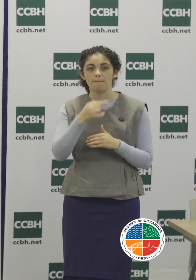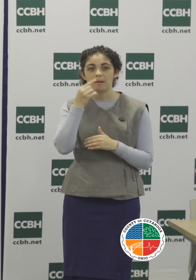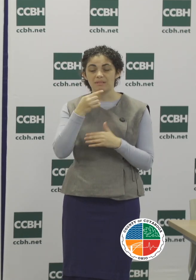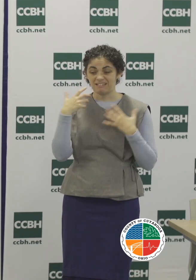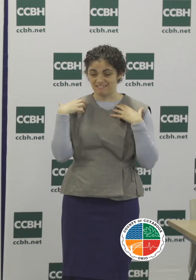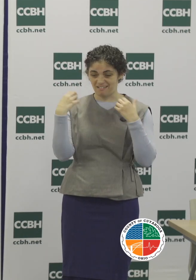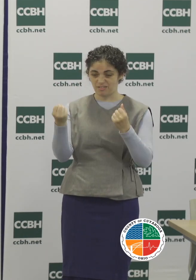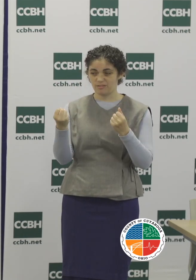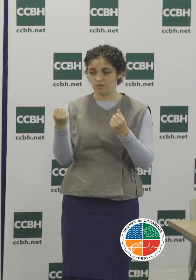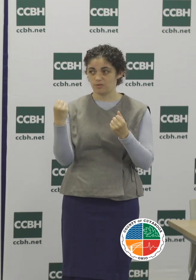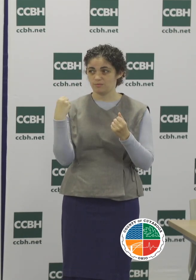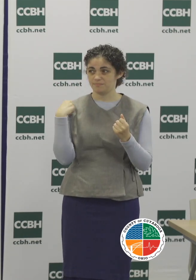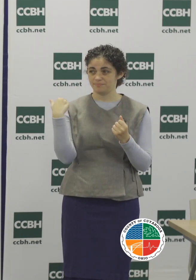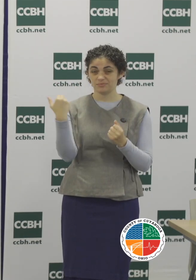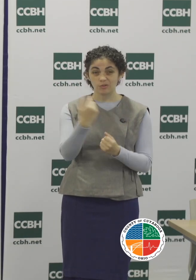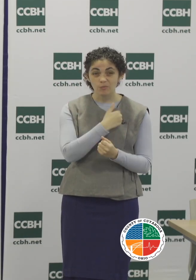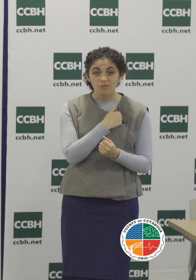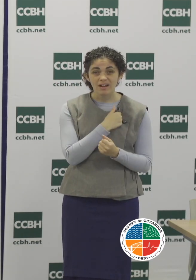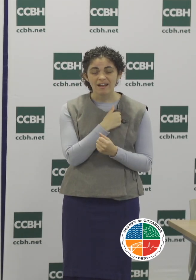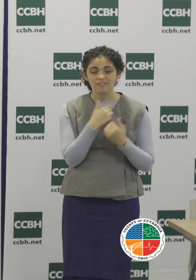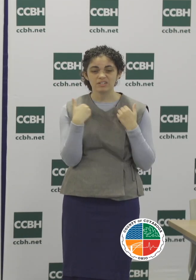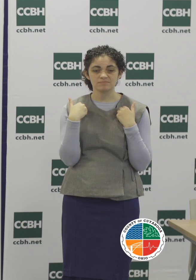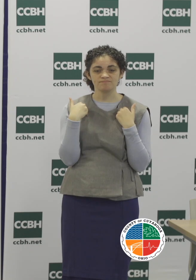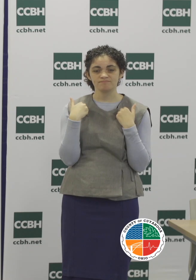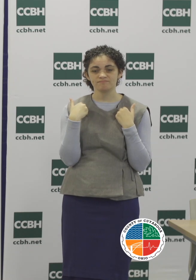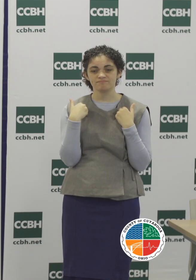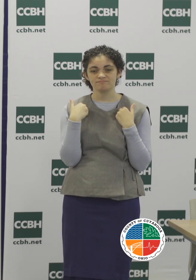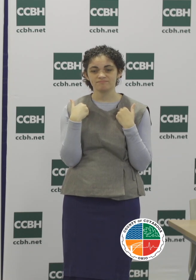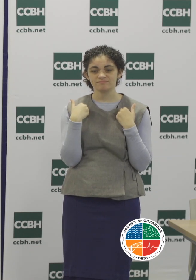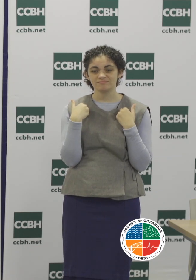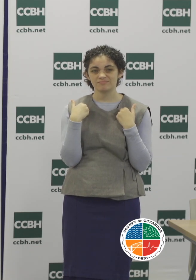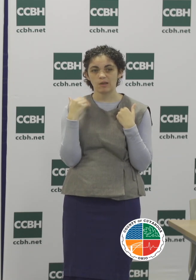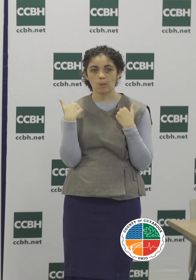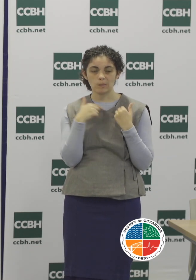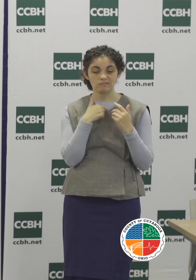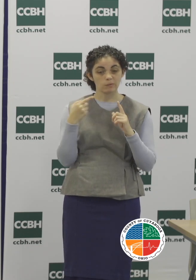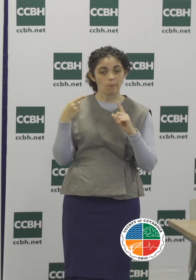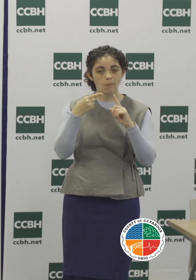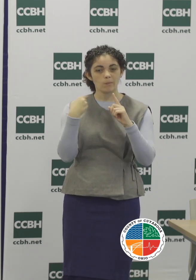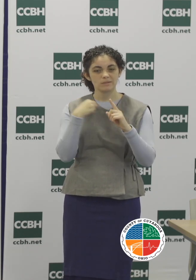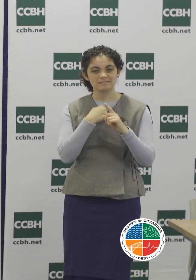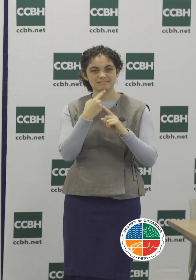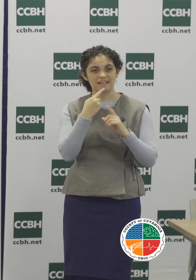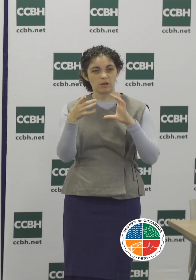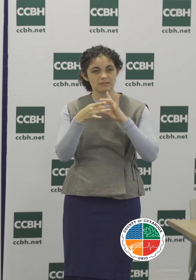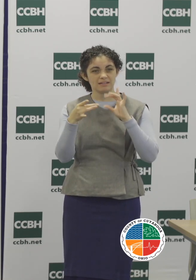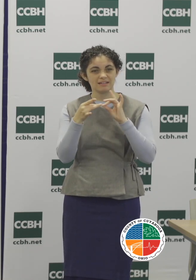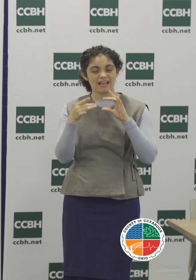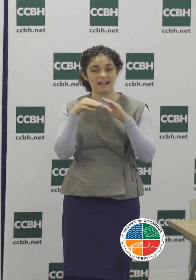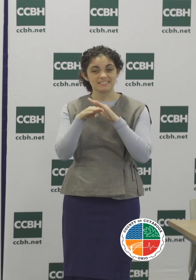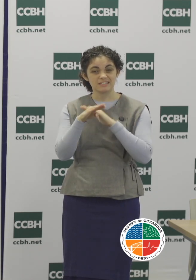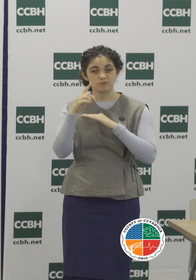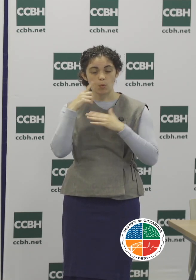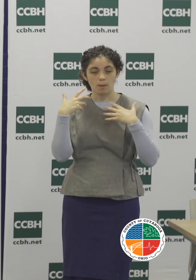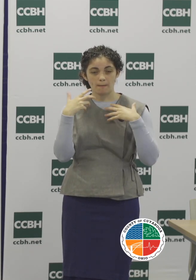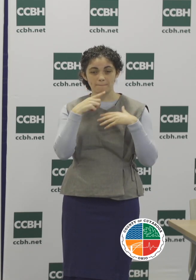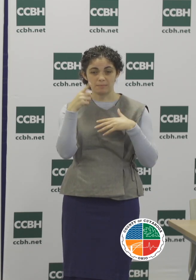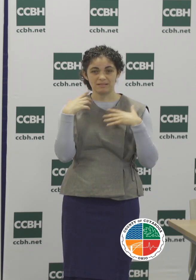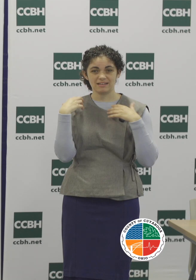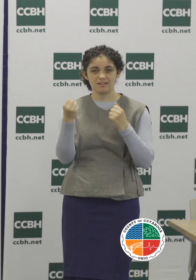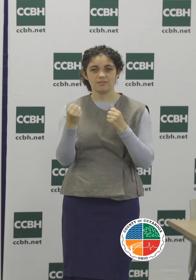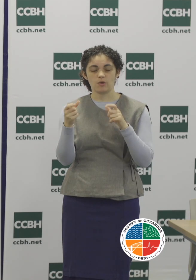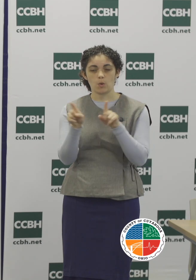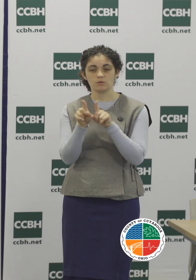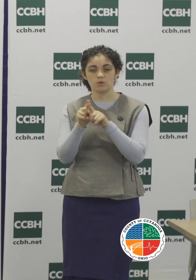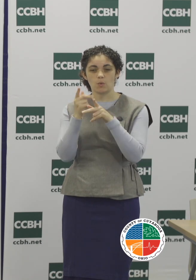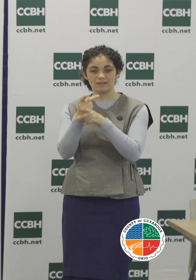health, we have sort of a mantra that we follow, and that's that access to public health services and access to